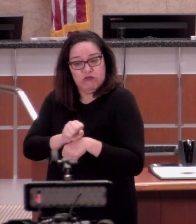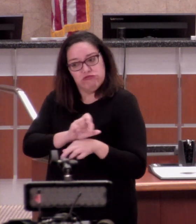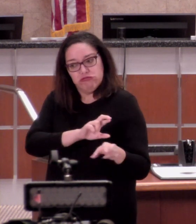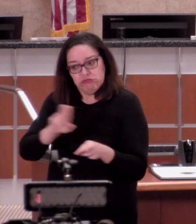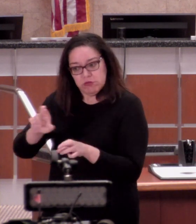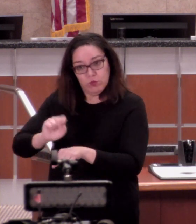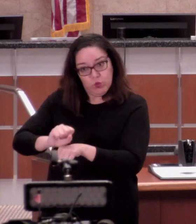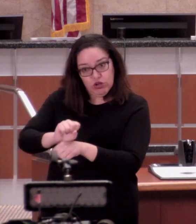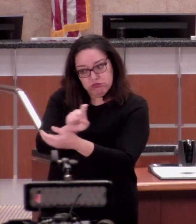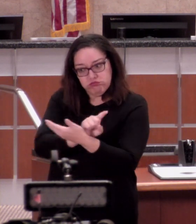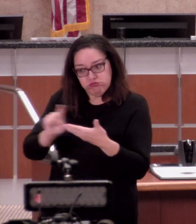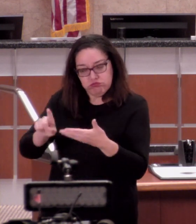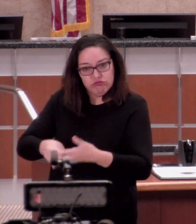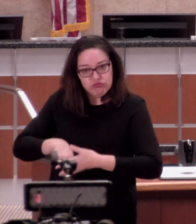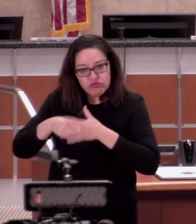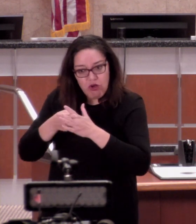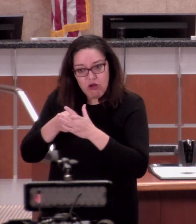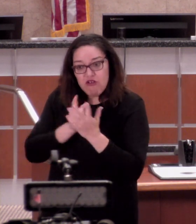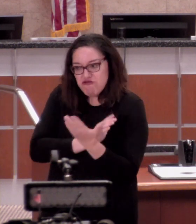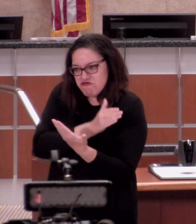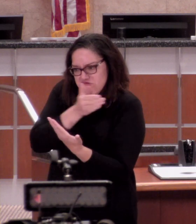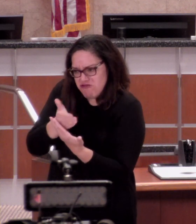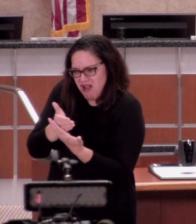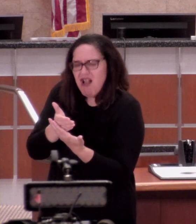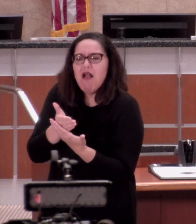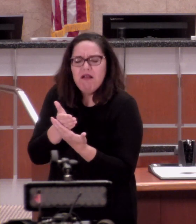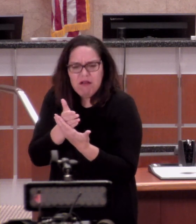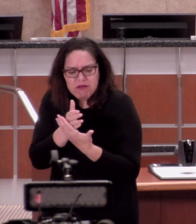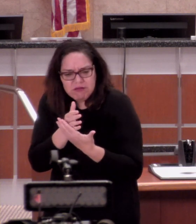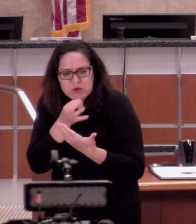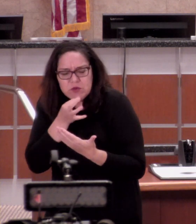week. Shortly after his arrival, he fell ill.